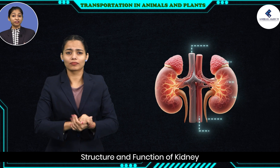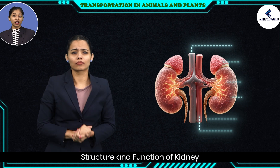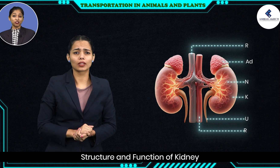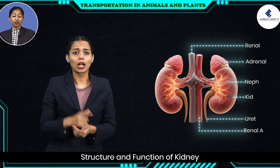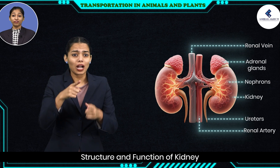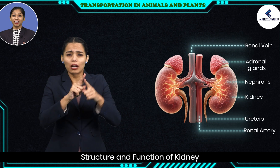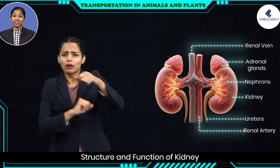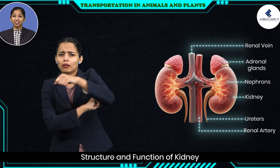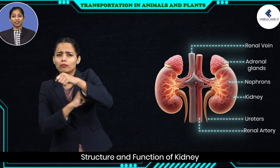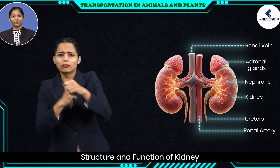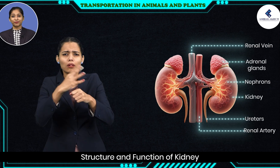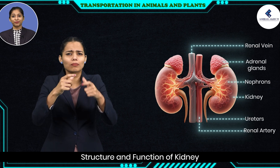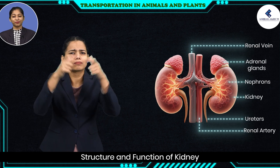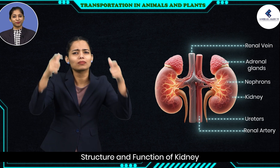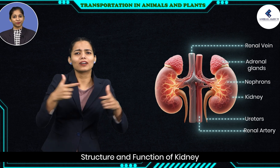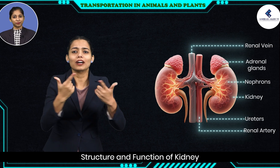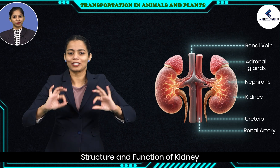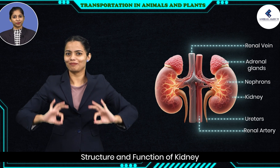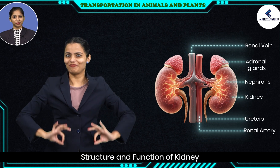structure and function of kidney.